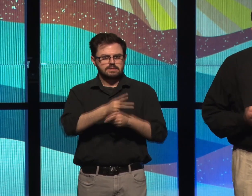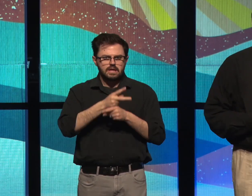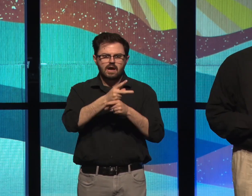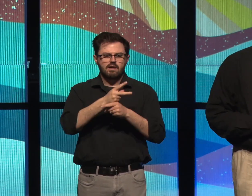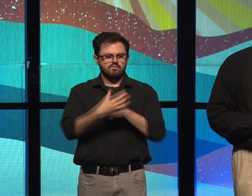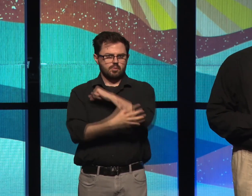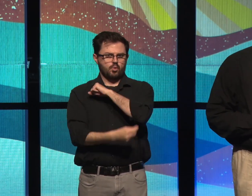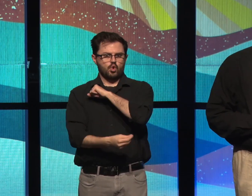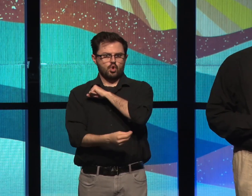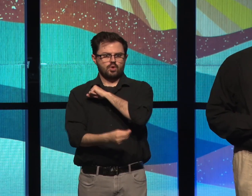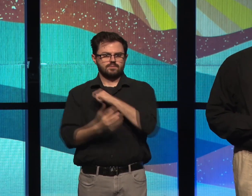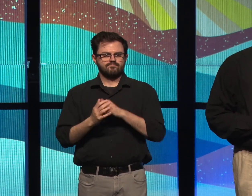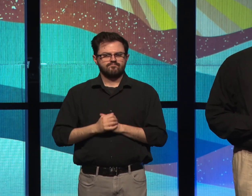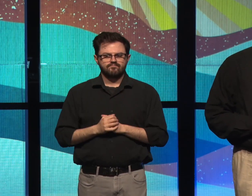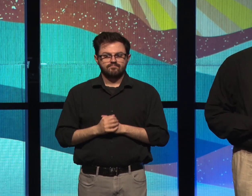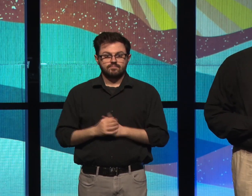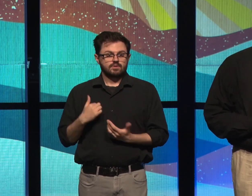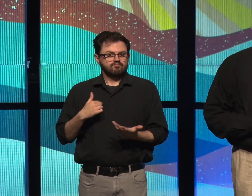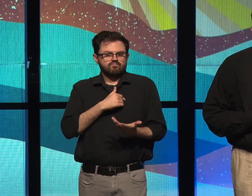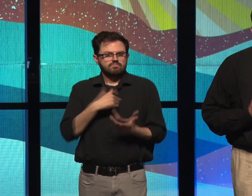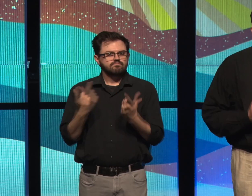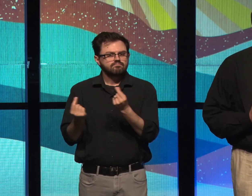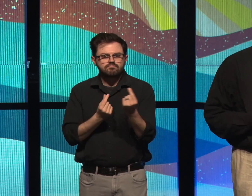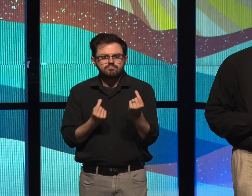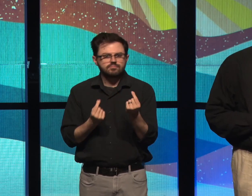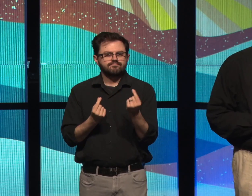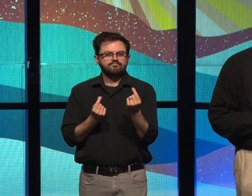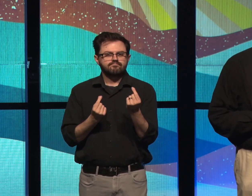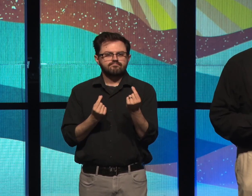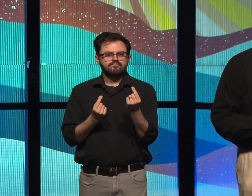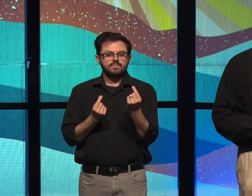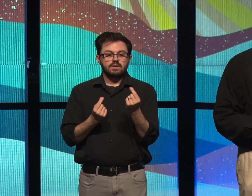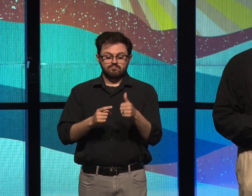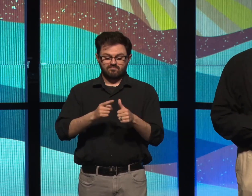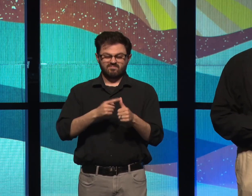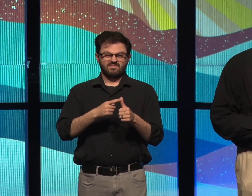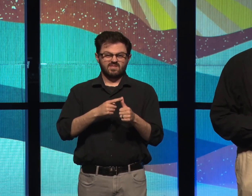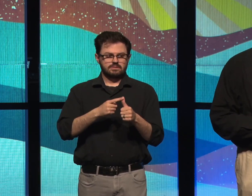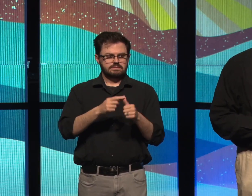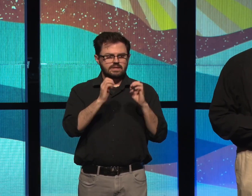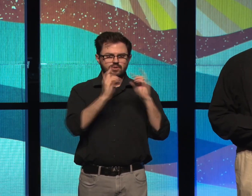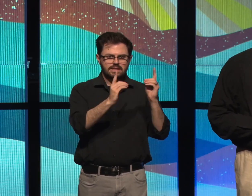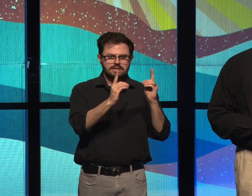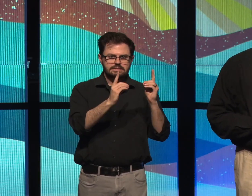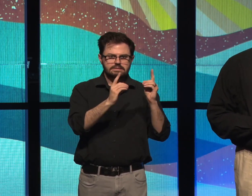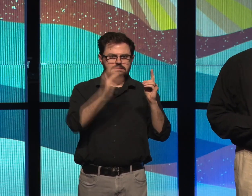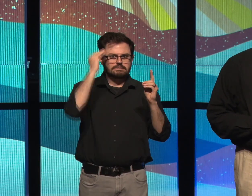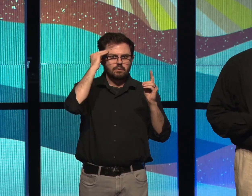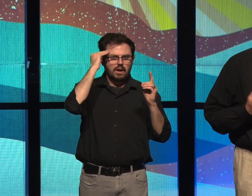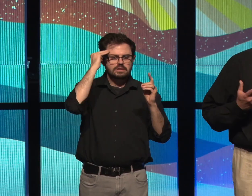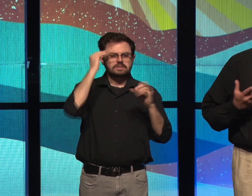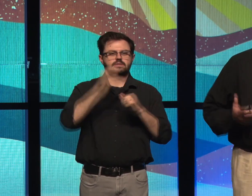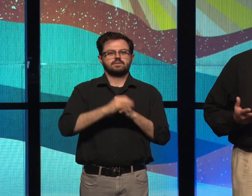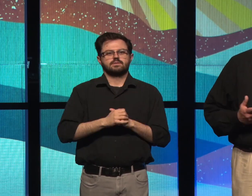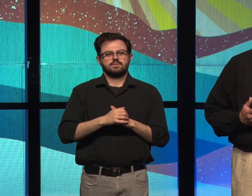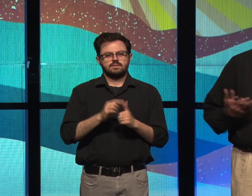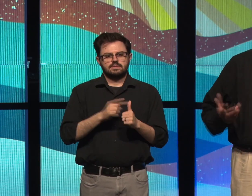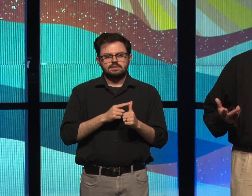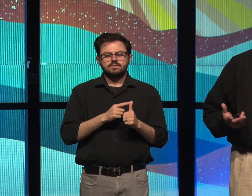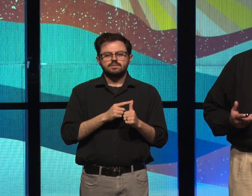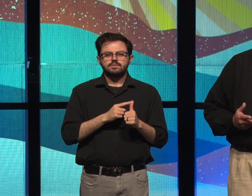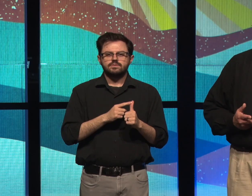So what can we do as peacemakers? The first thing is education and awareness. We